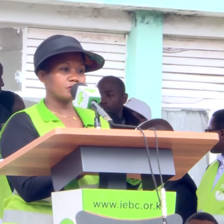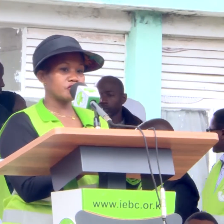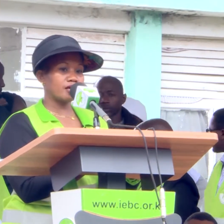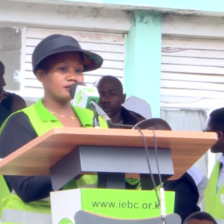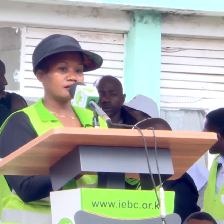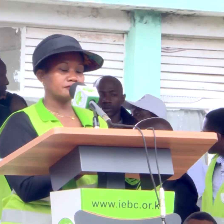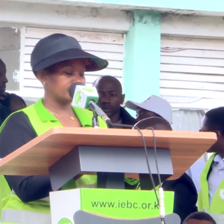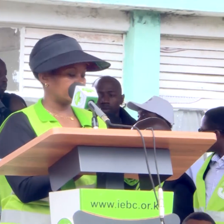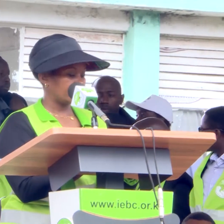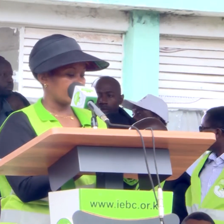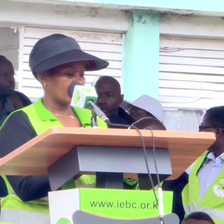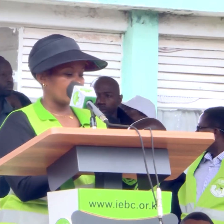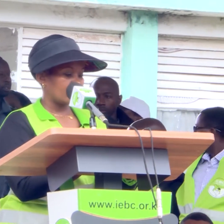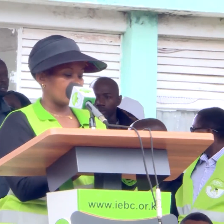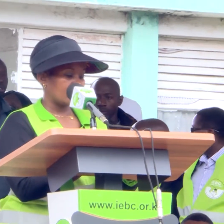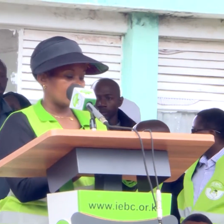that we share.